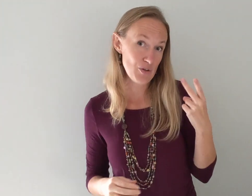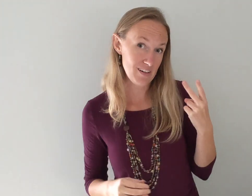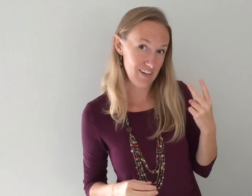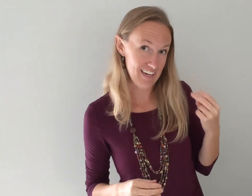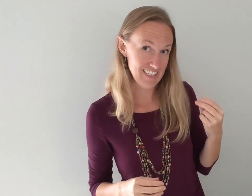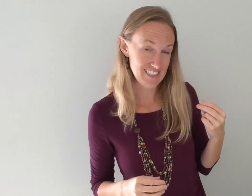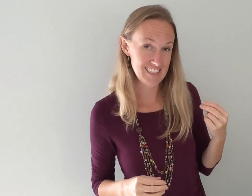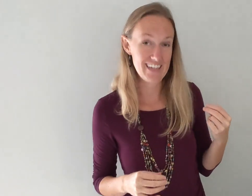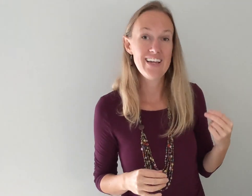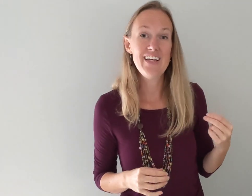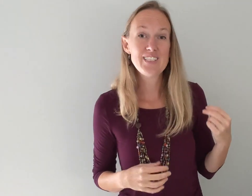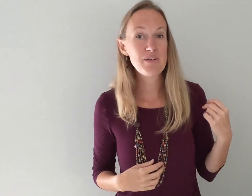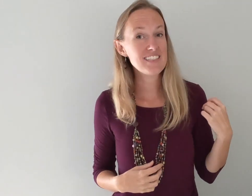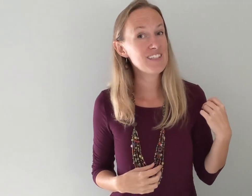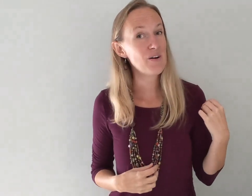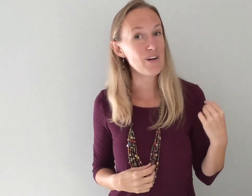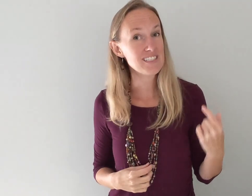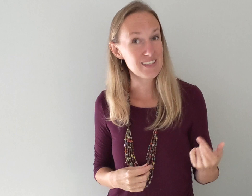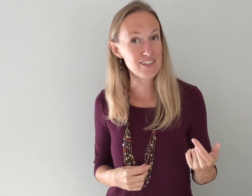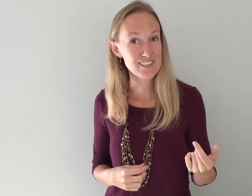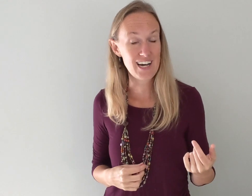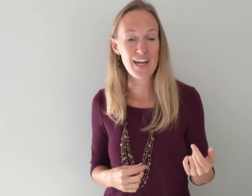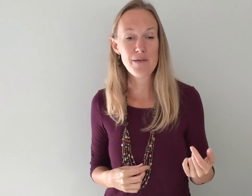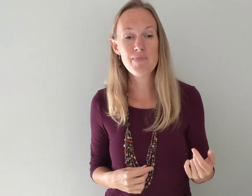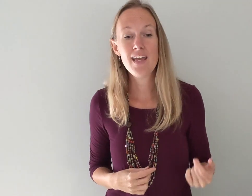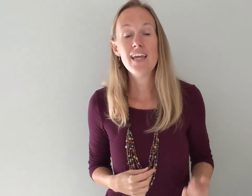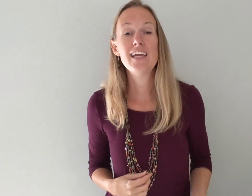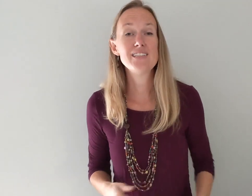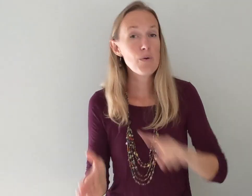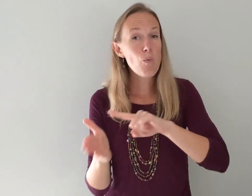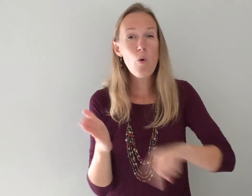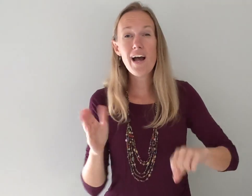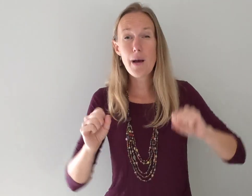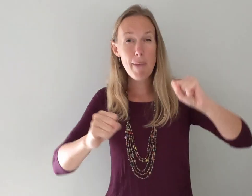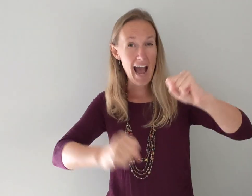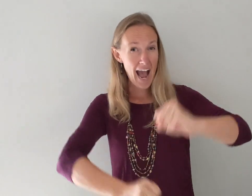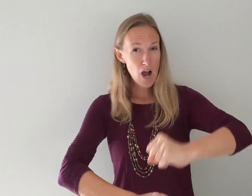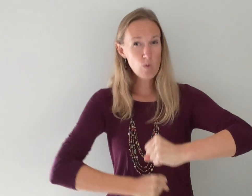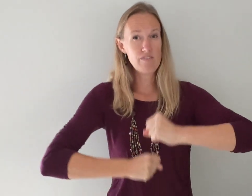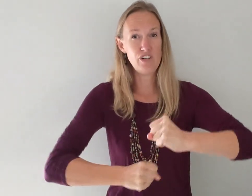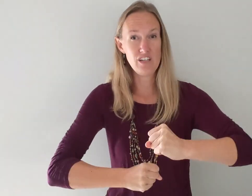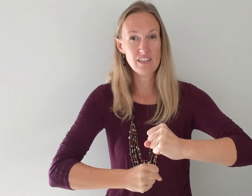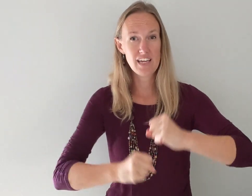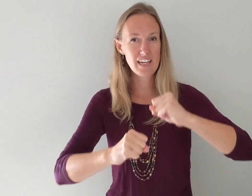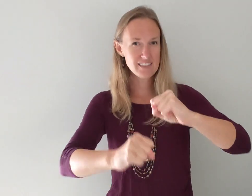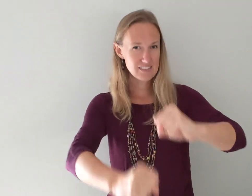little variations in it. So when we get to the chorus a third time, it's what a powerful. Okay,